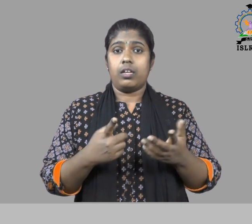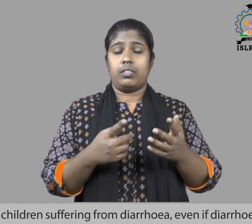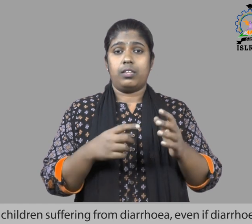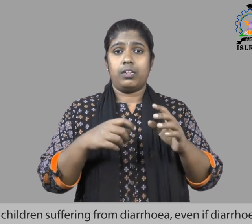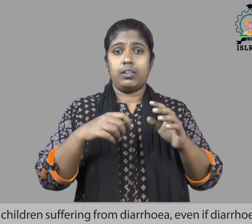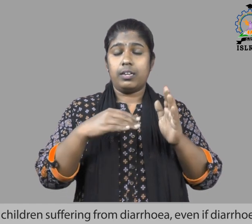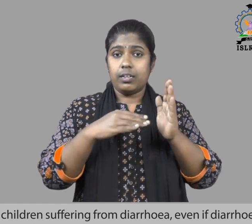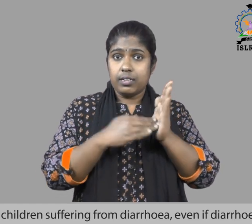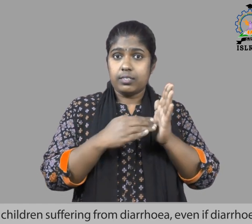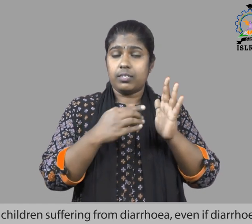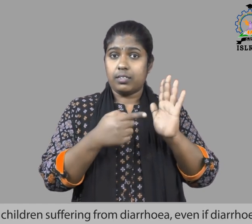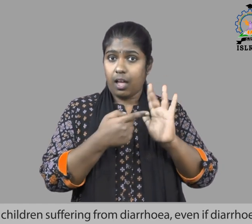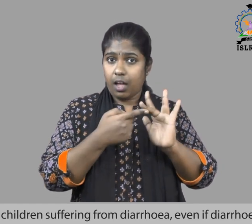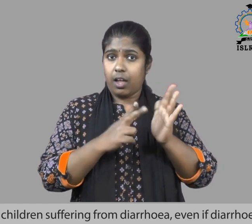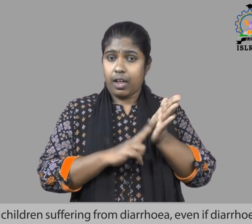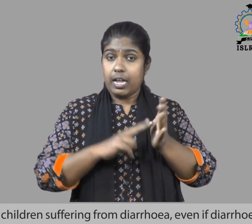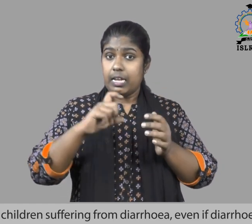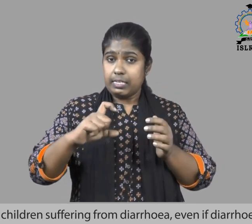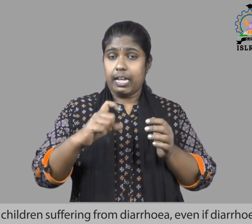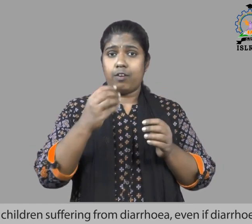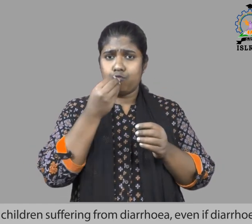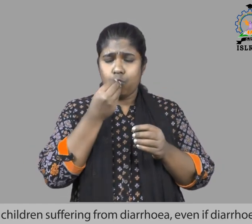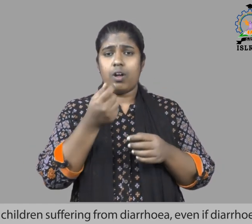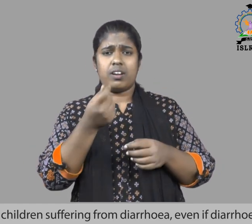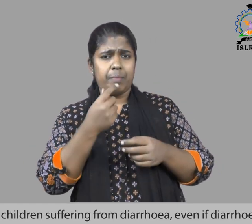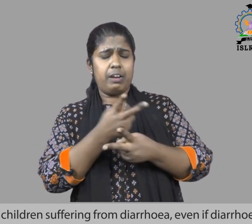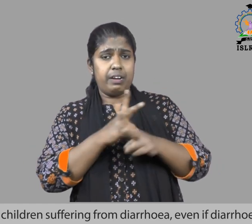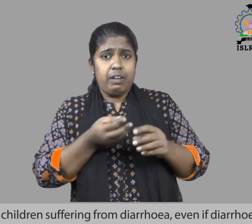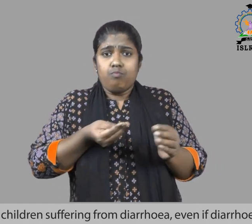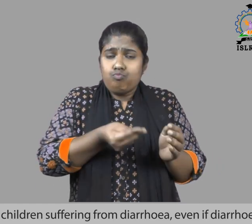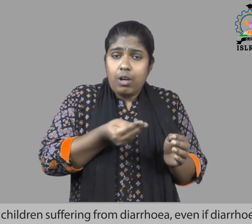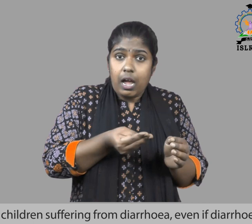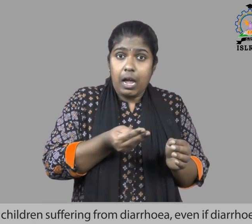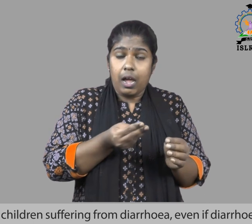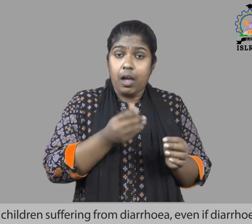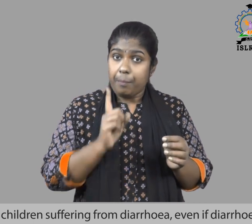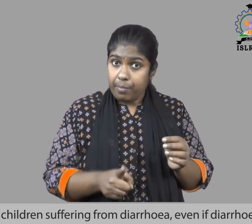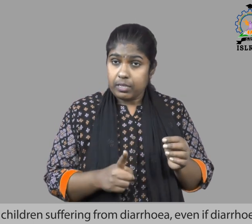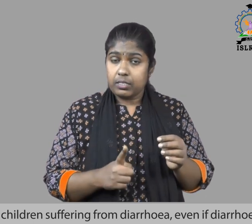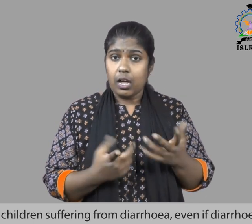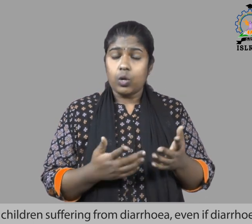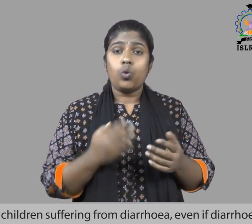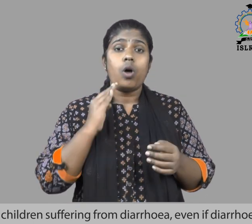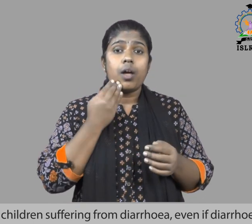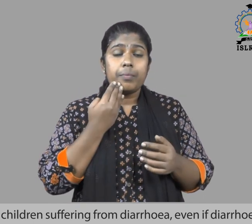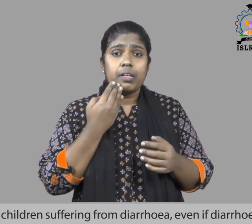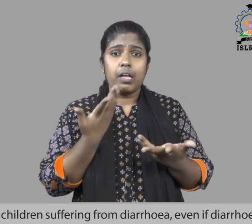Zinc should be given for 14 days to children suffering from diarrhea, even if diarrhea